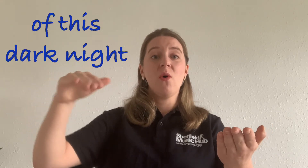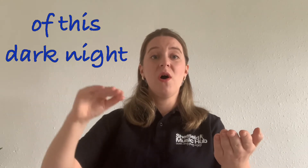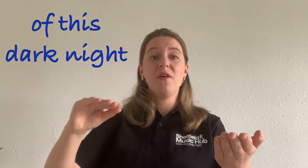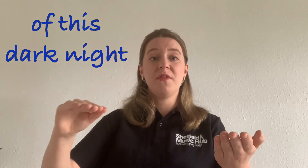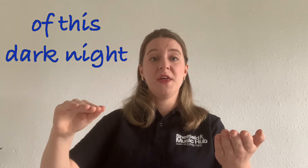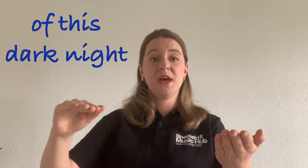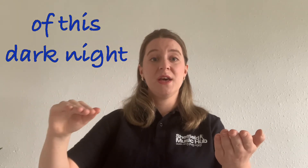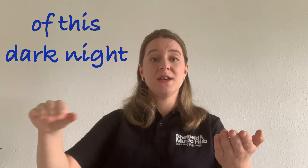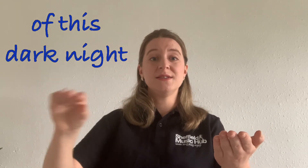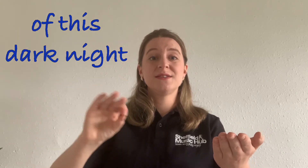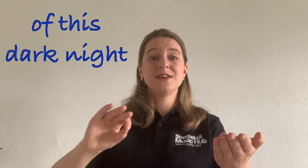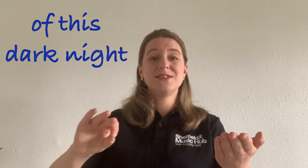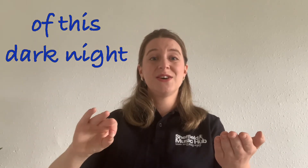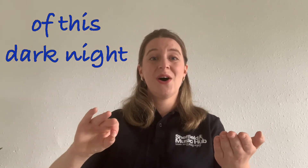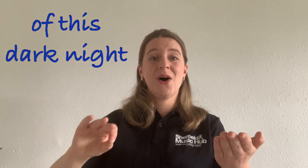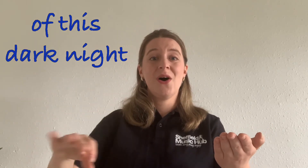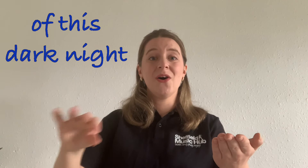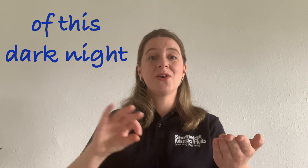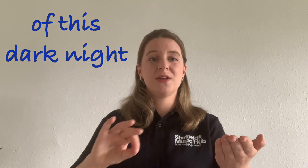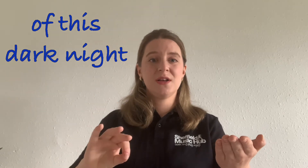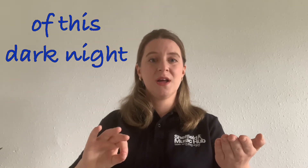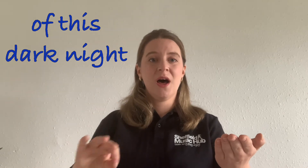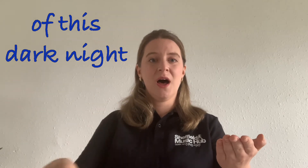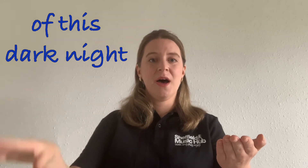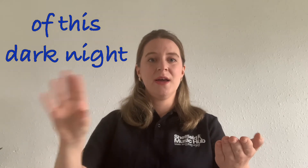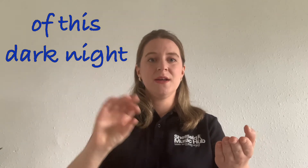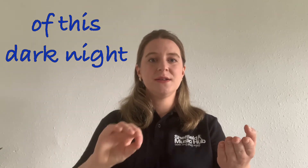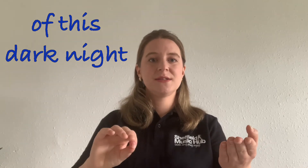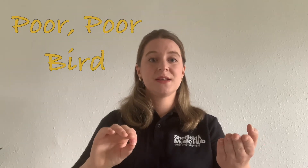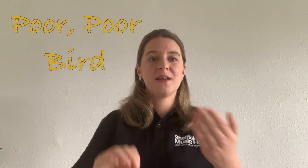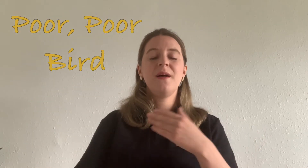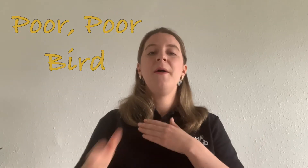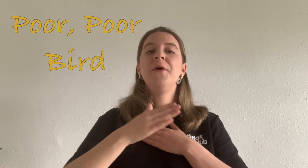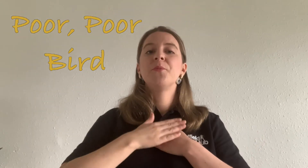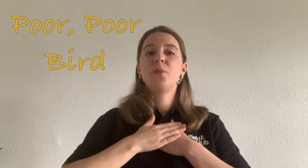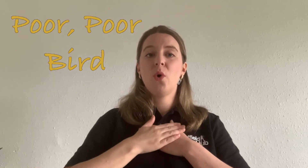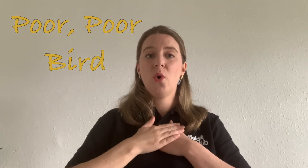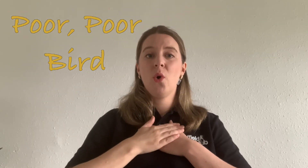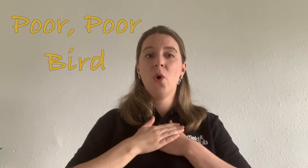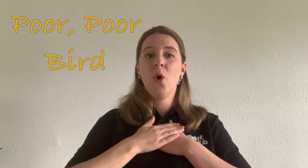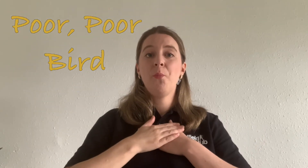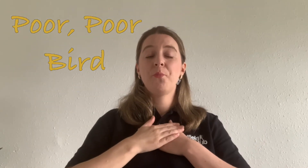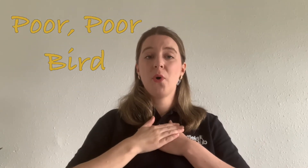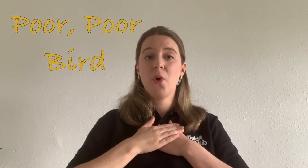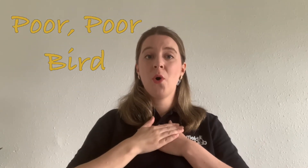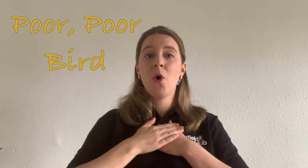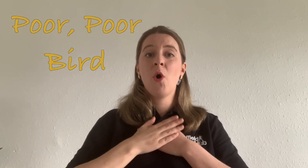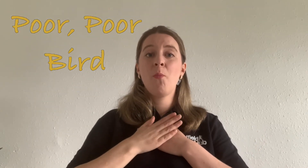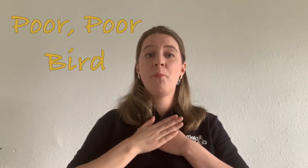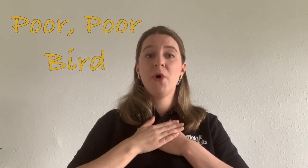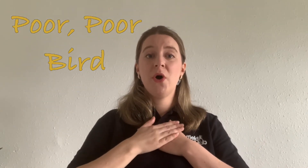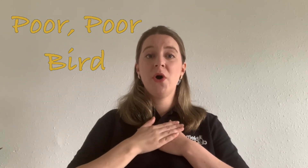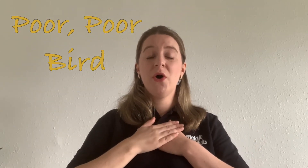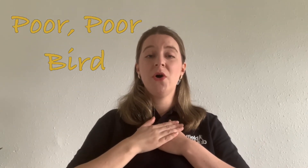of this dark night. Poor, poor